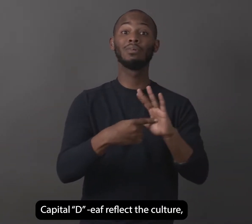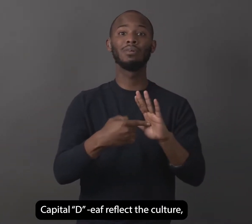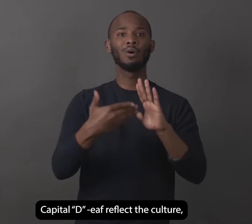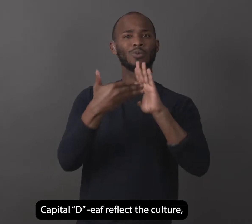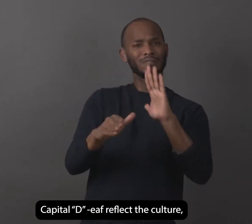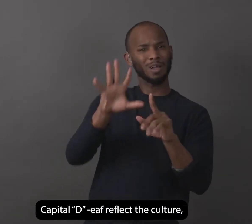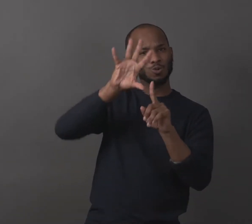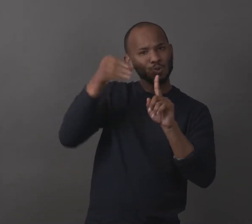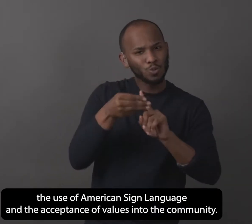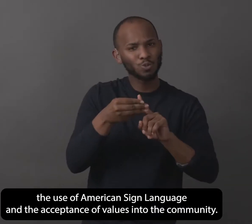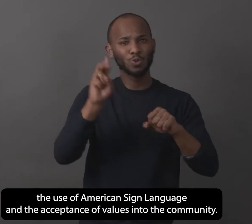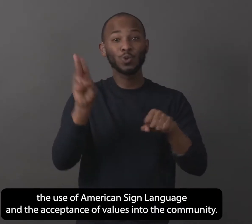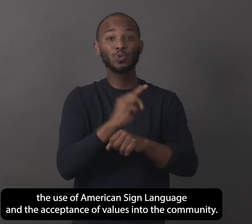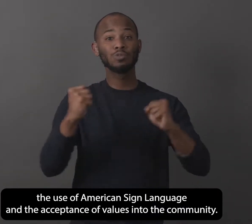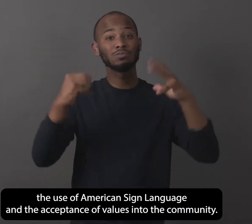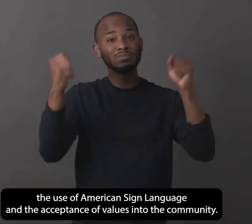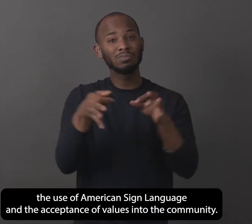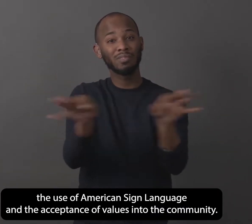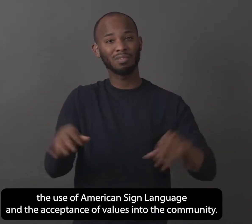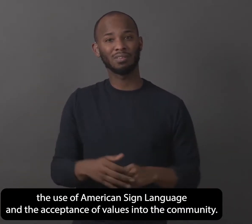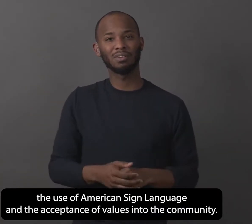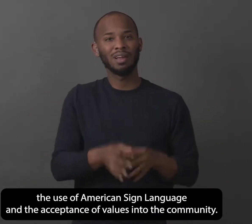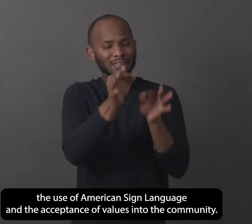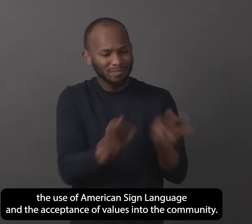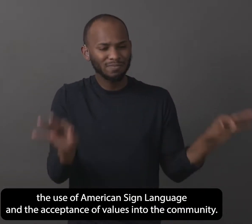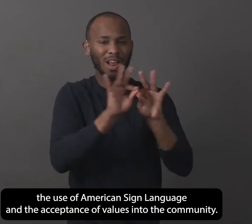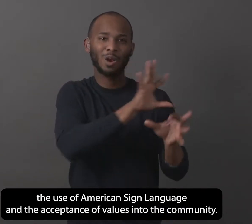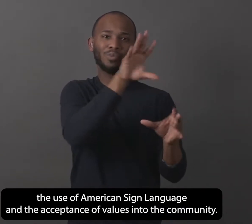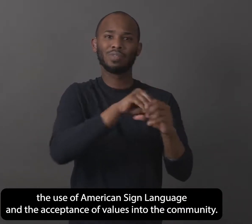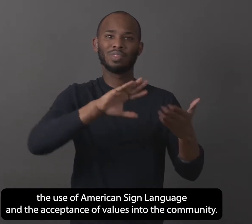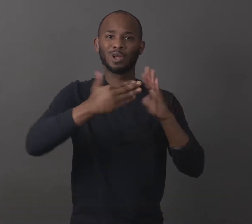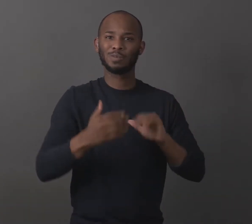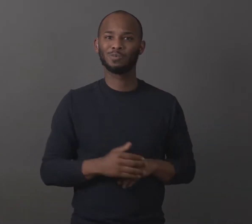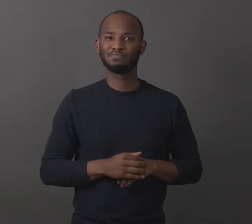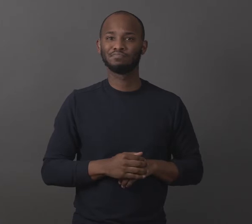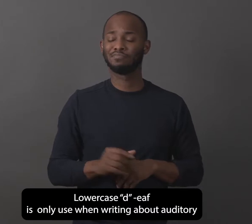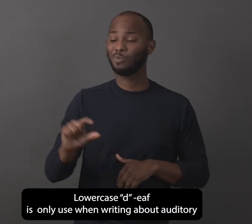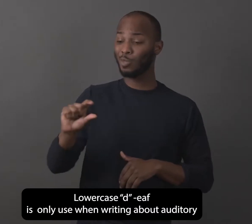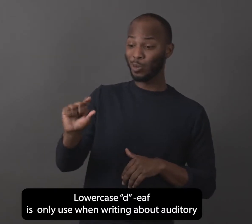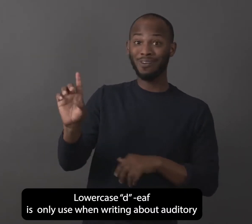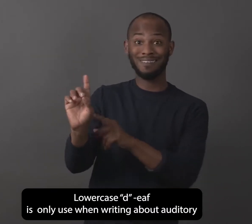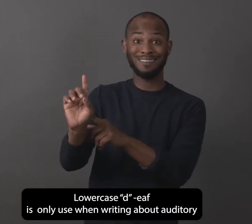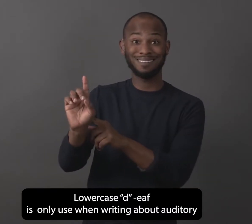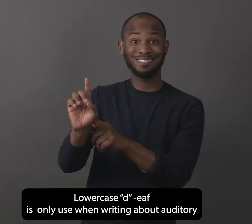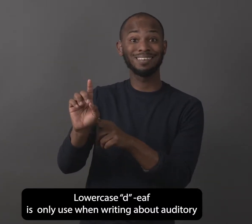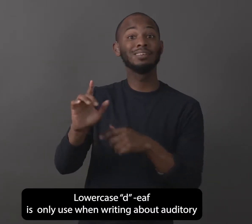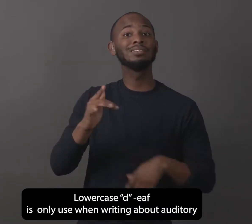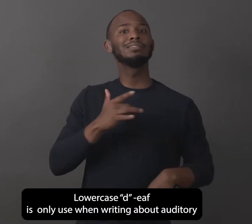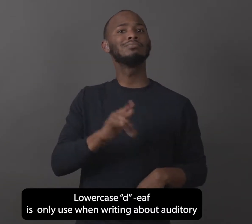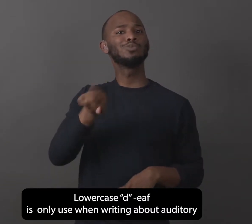the culture, the use of American Sign Language, and its value in the community. Lowercase d deaf is used